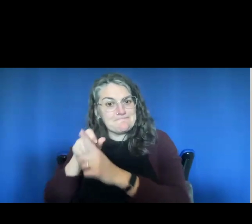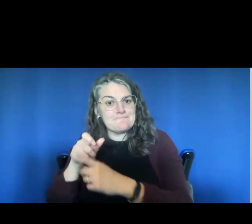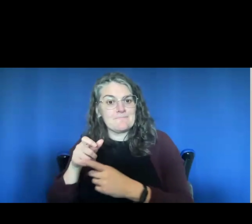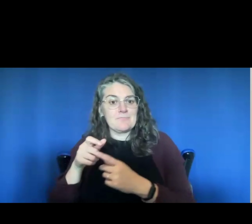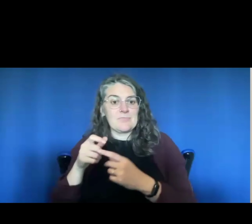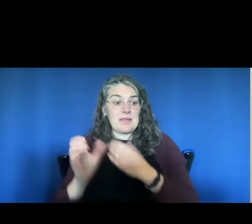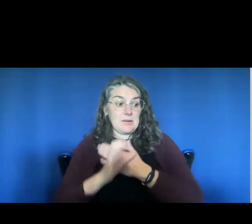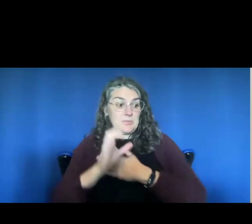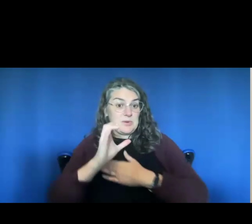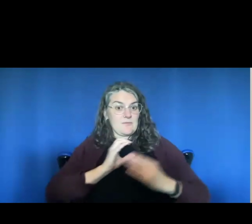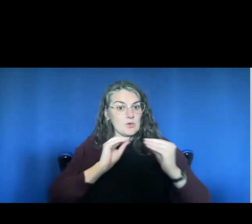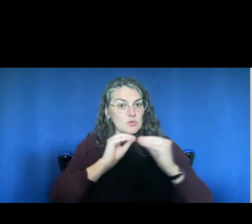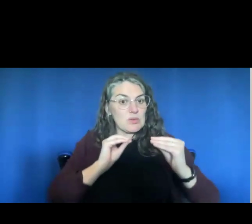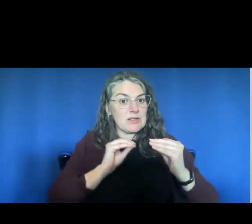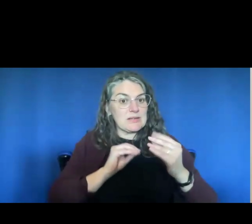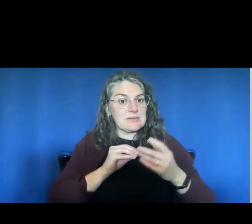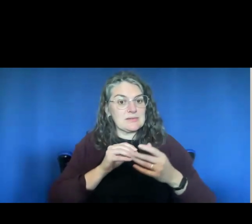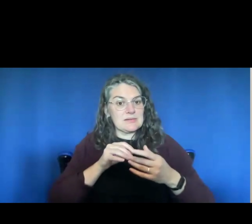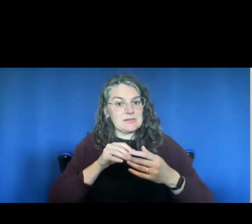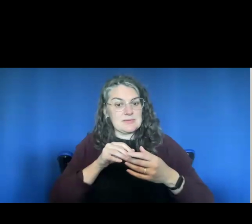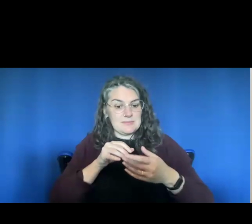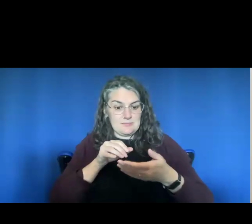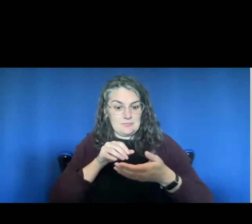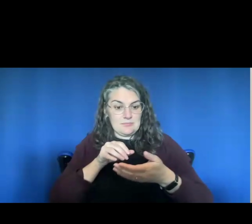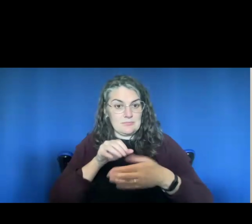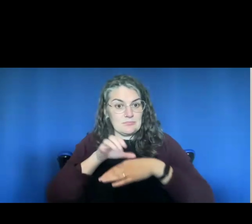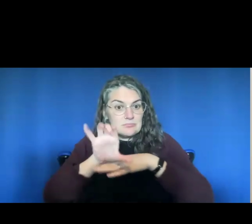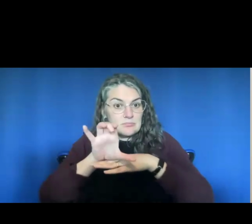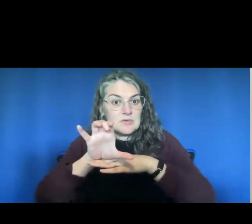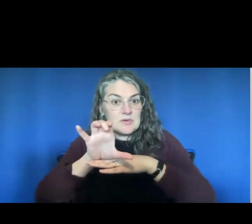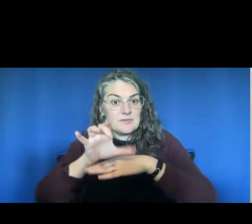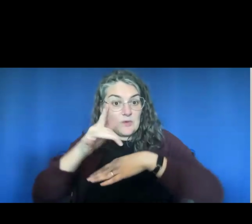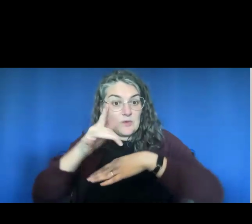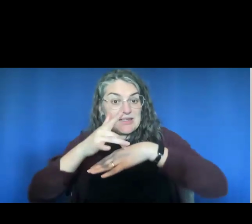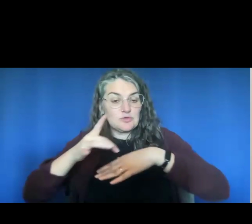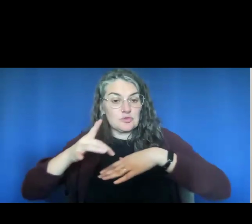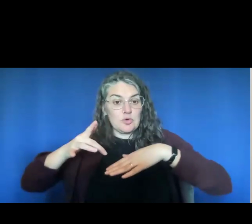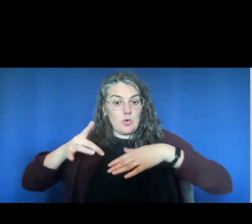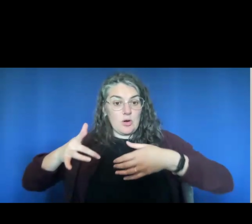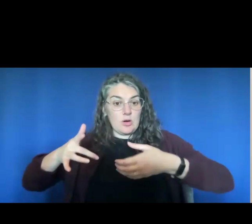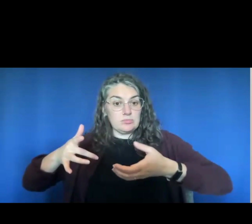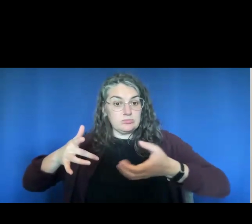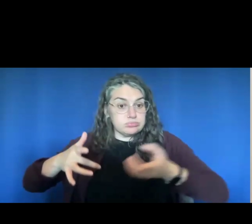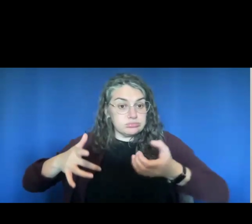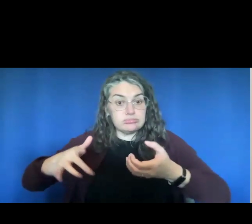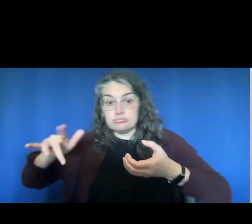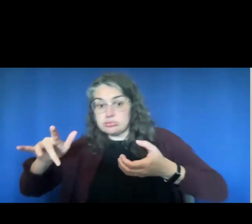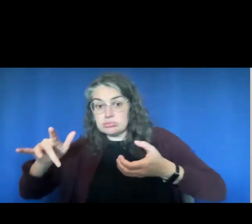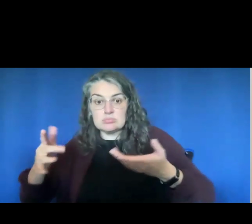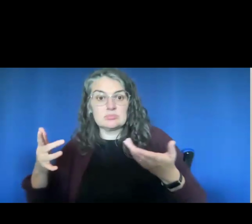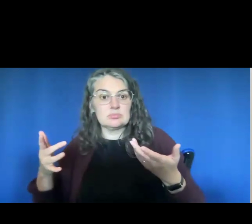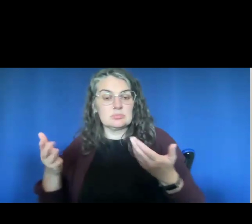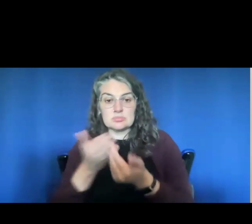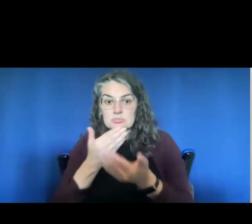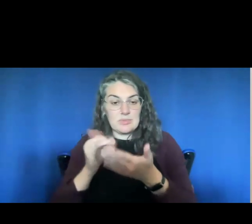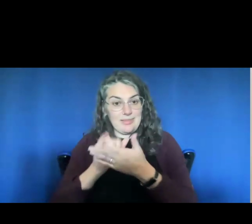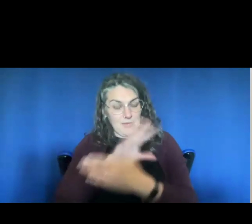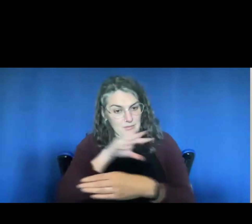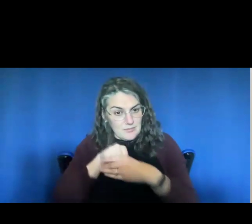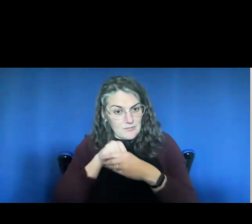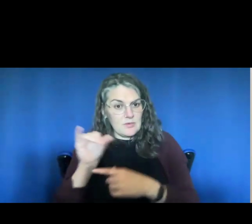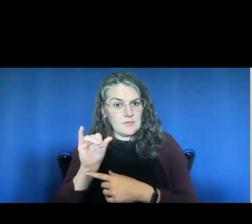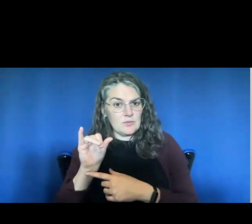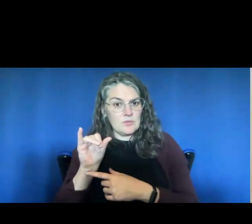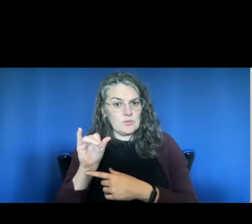kiss. Why did I not give the same language to my experience? What needed to change before I could see